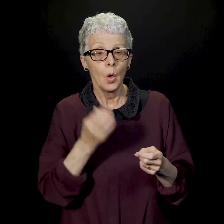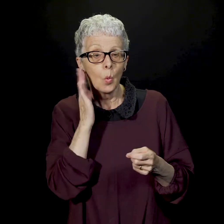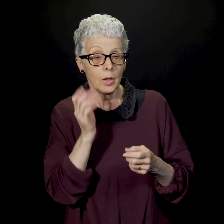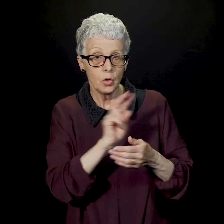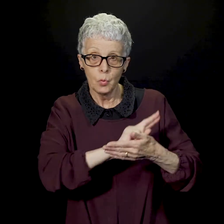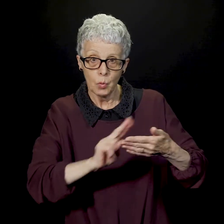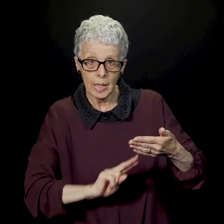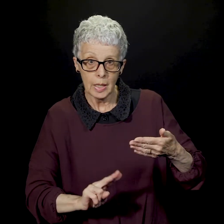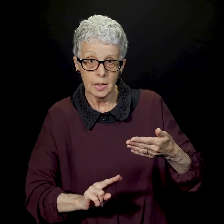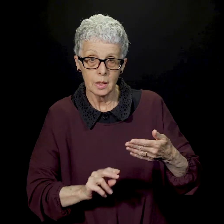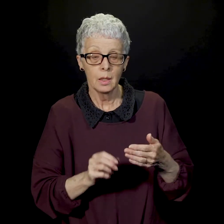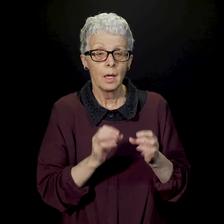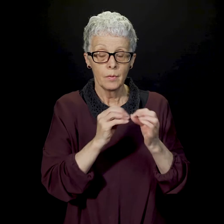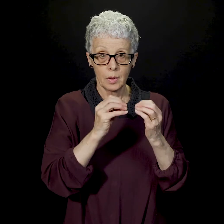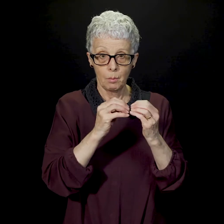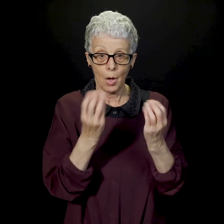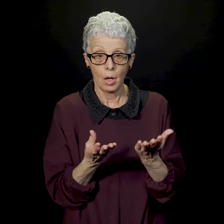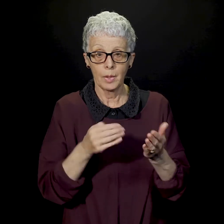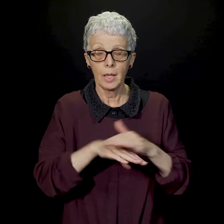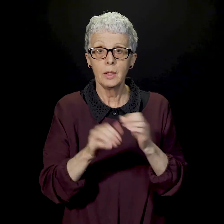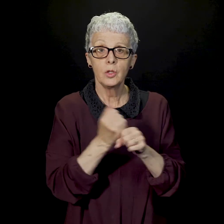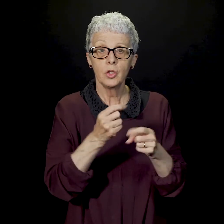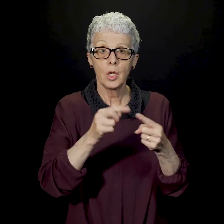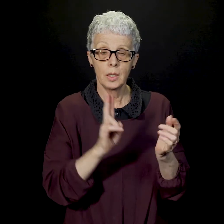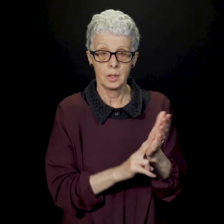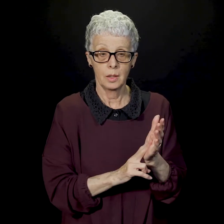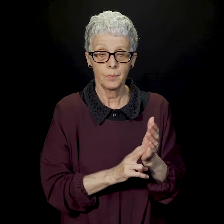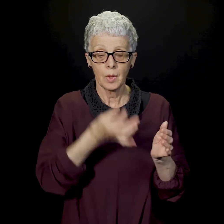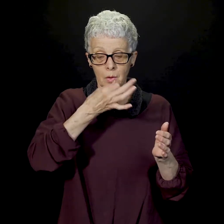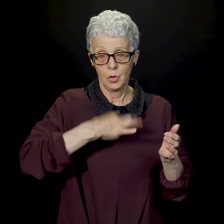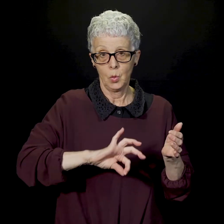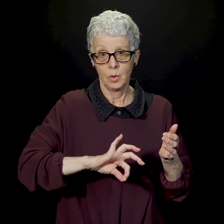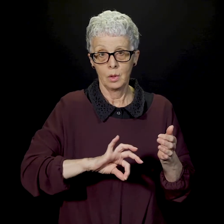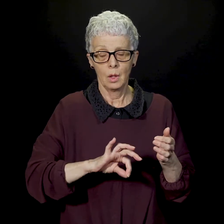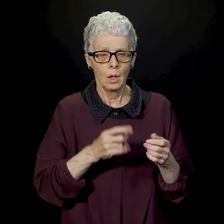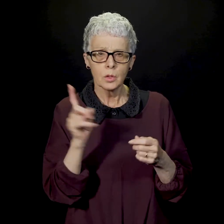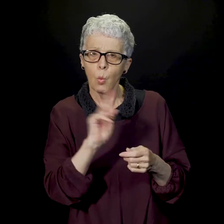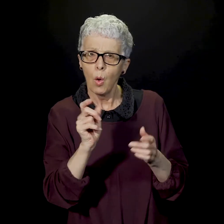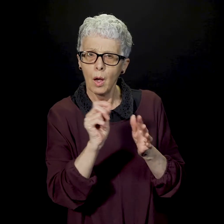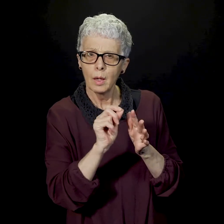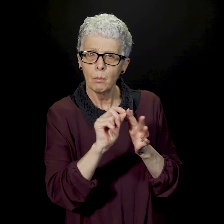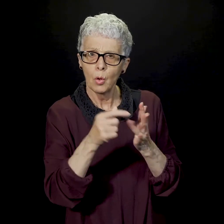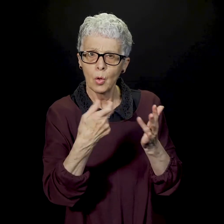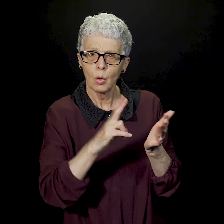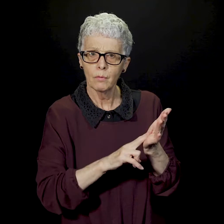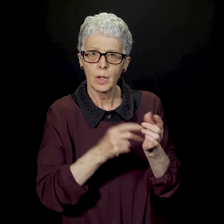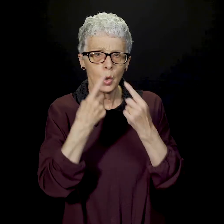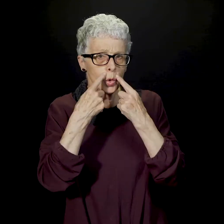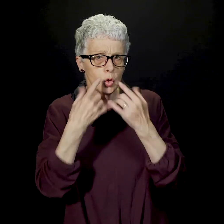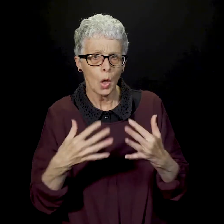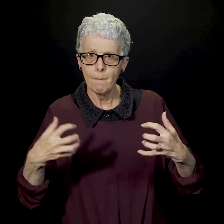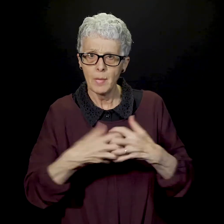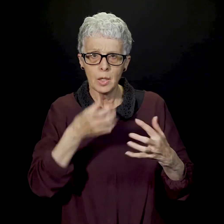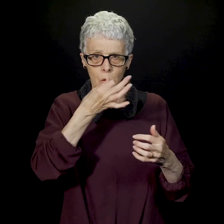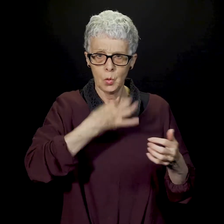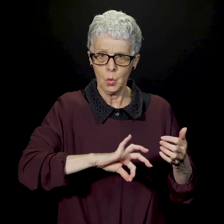about. Like, this is no surprise to God. But so why is pornography such a big deal? One thing about pornography is that